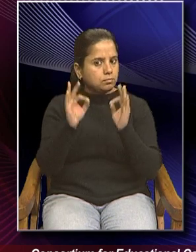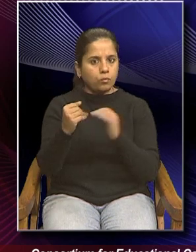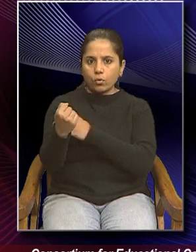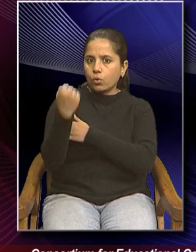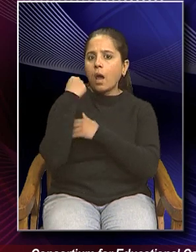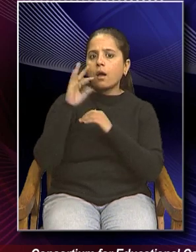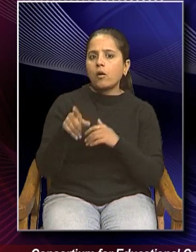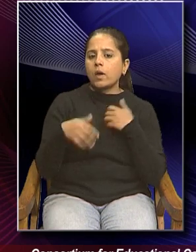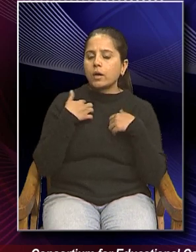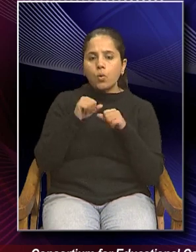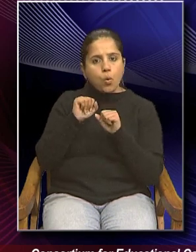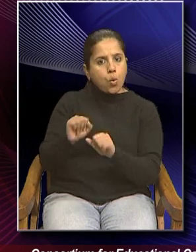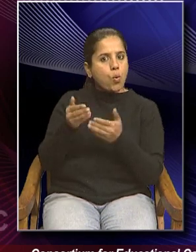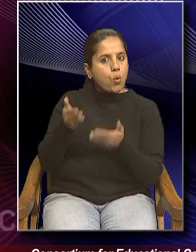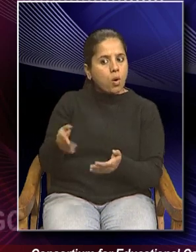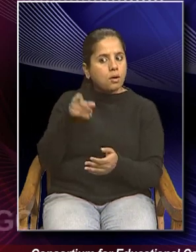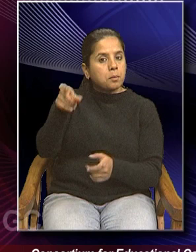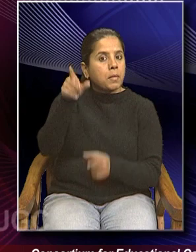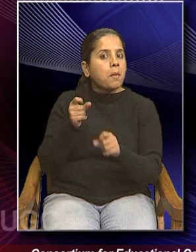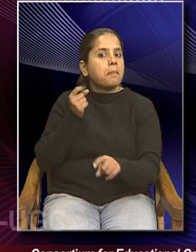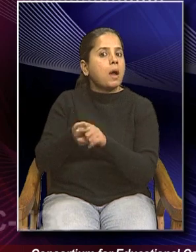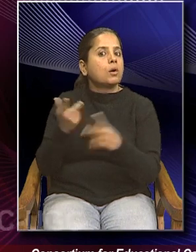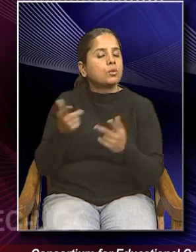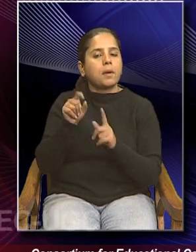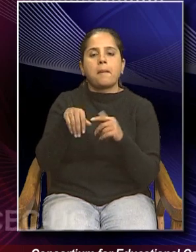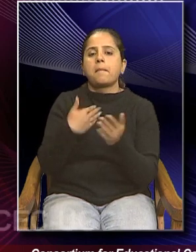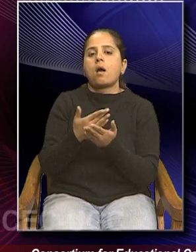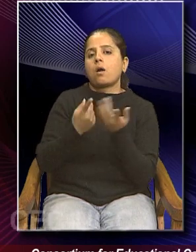and interests of the research participants, and